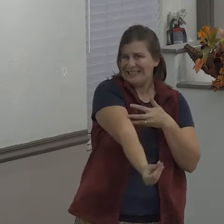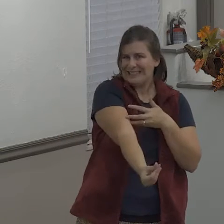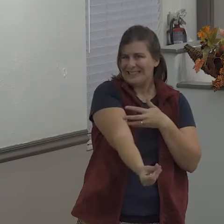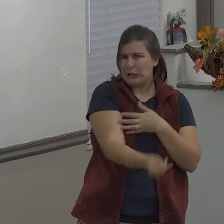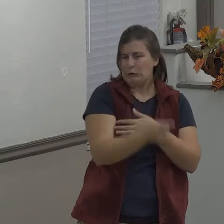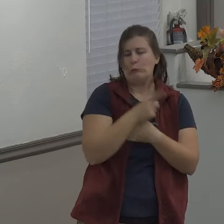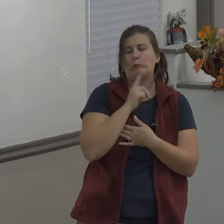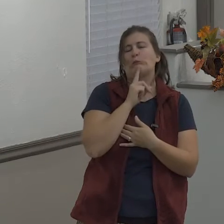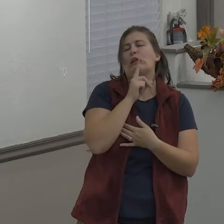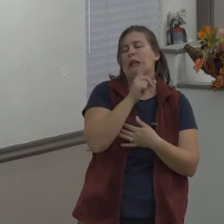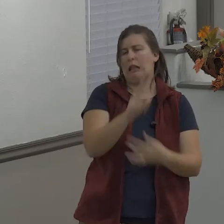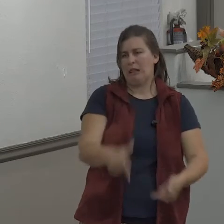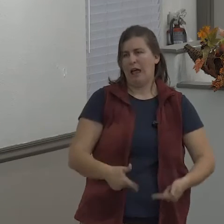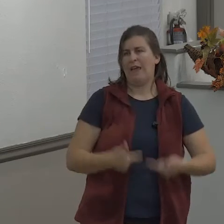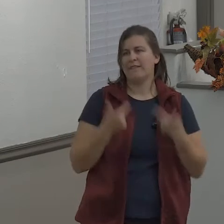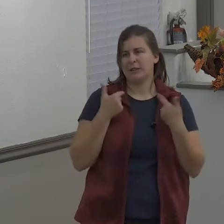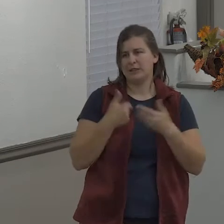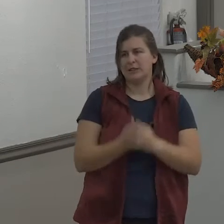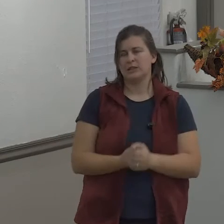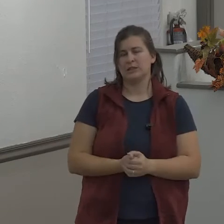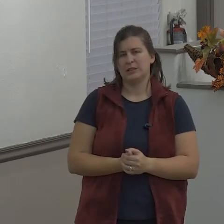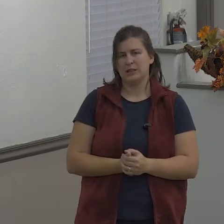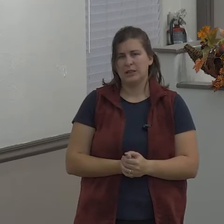once I walk outside the building?